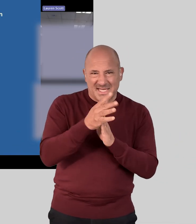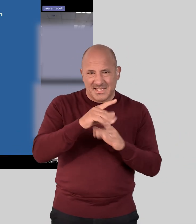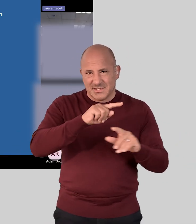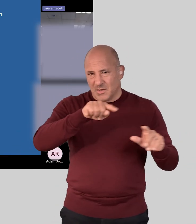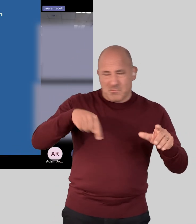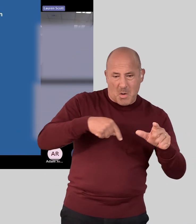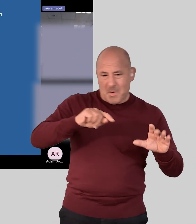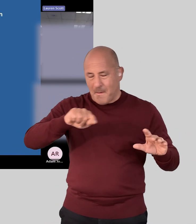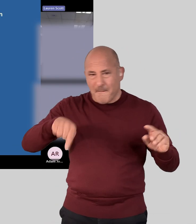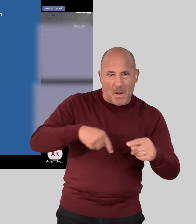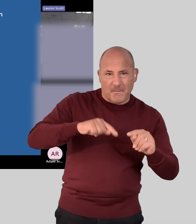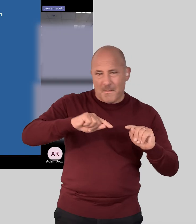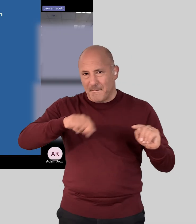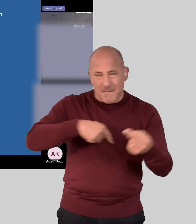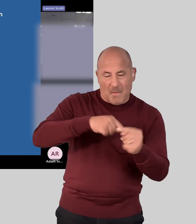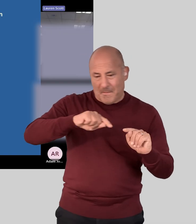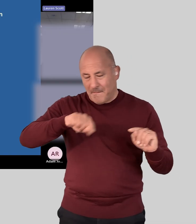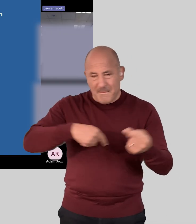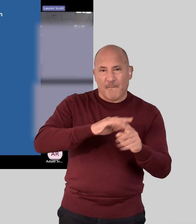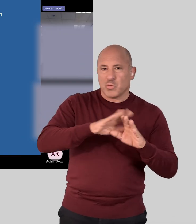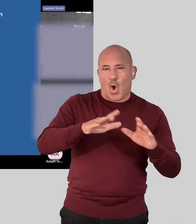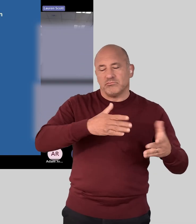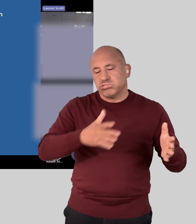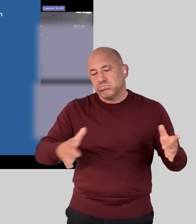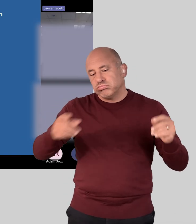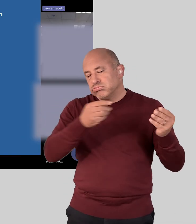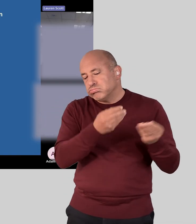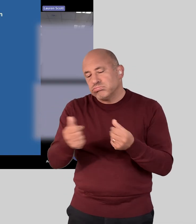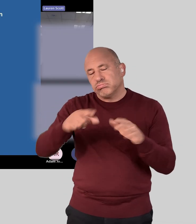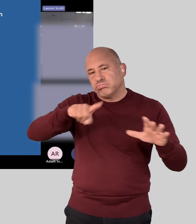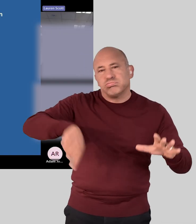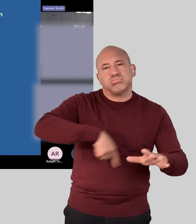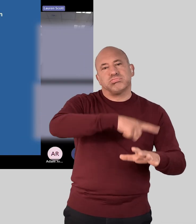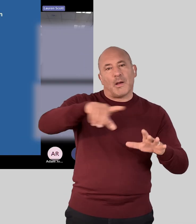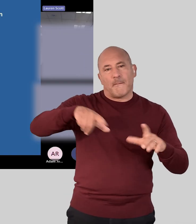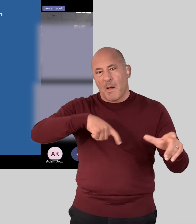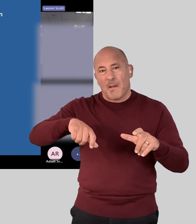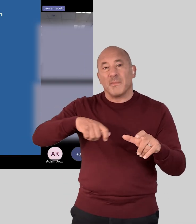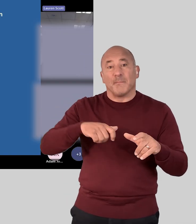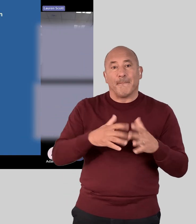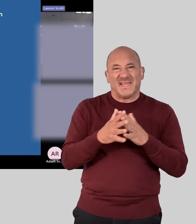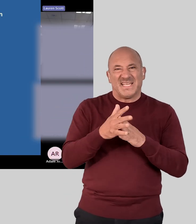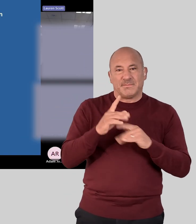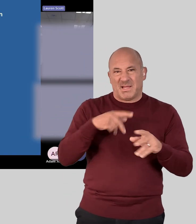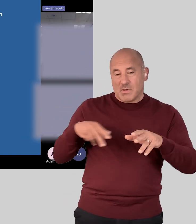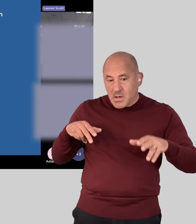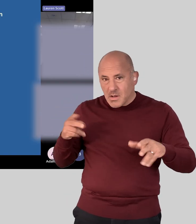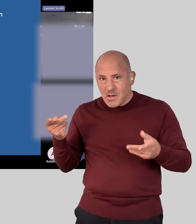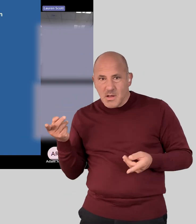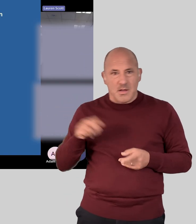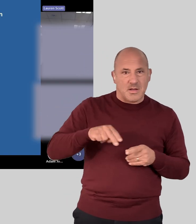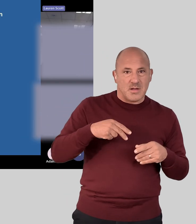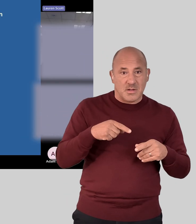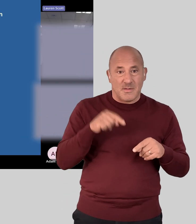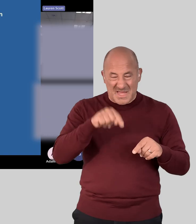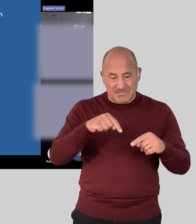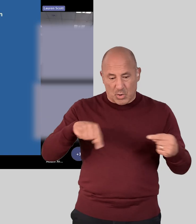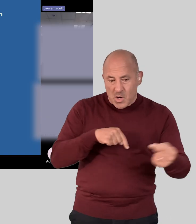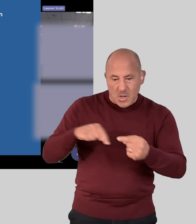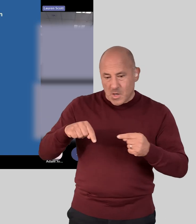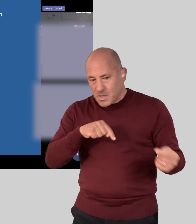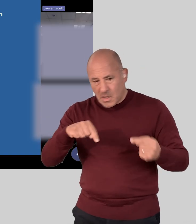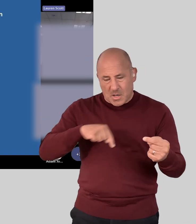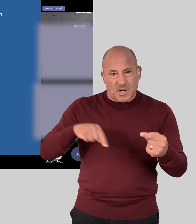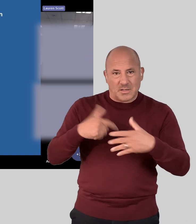sample or loop parts of the beat. And that would also be the point where a lot of breakers would come in and then